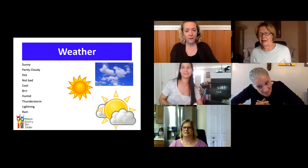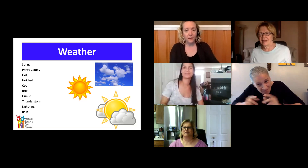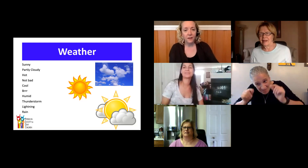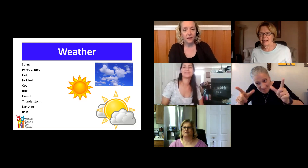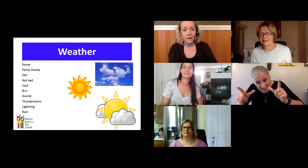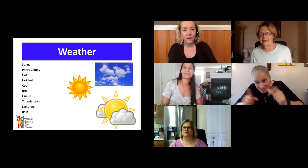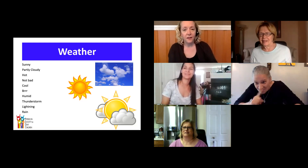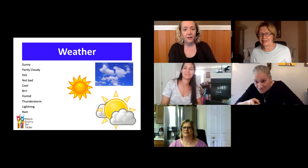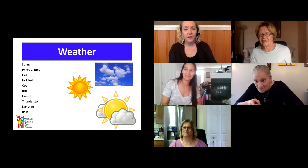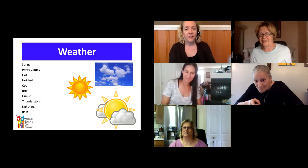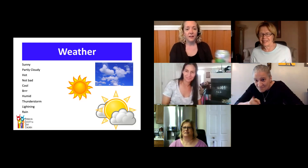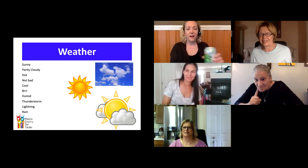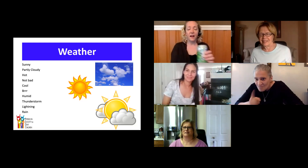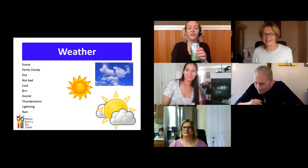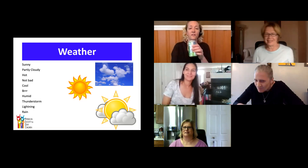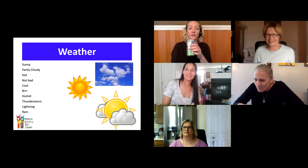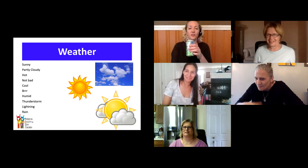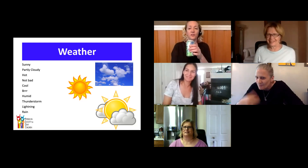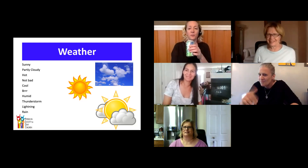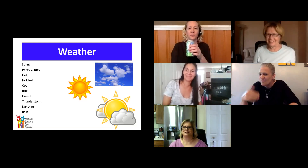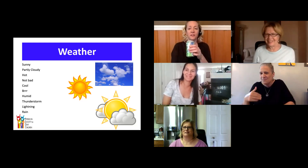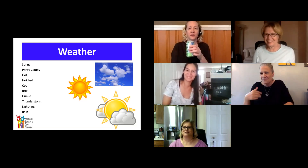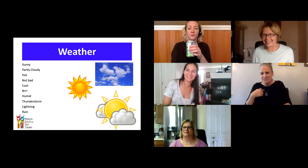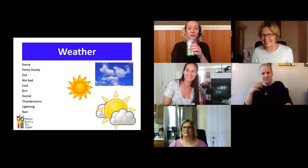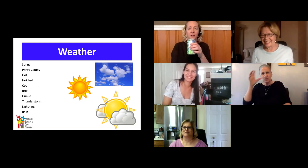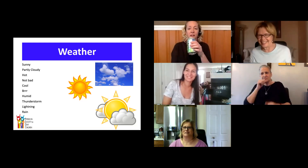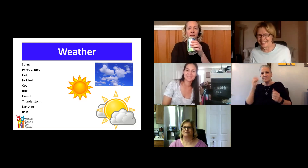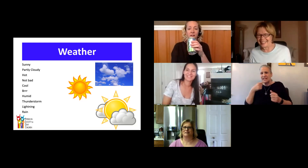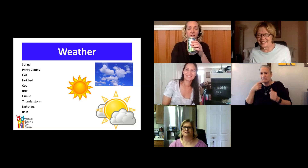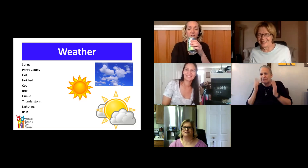I love thunderstorms. Really?